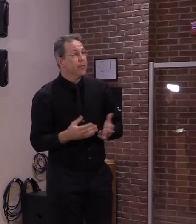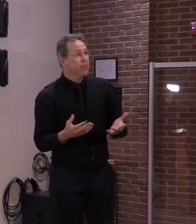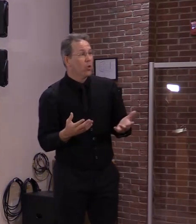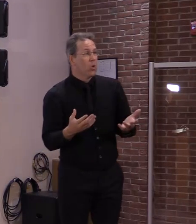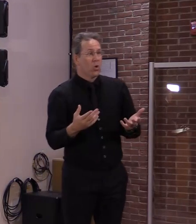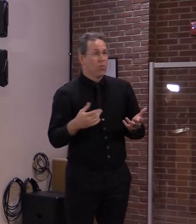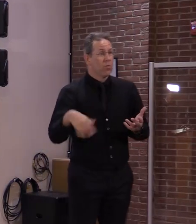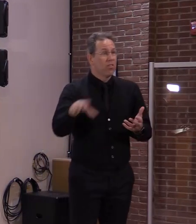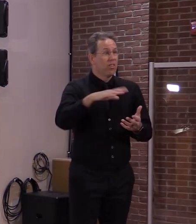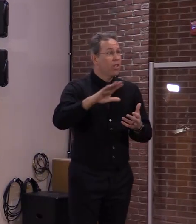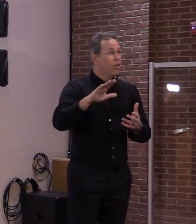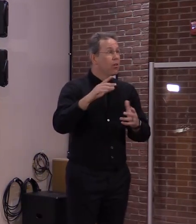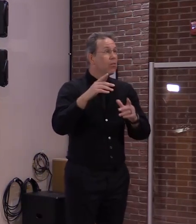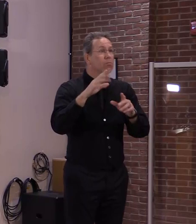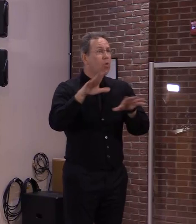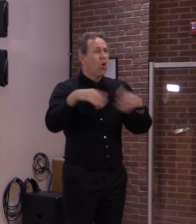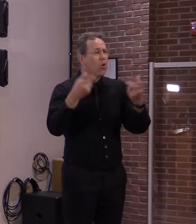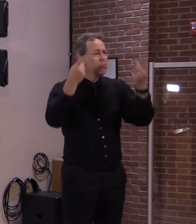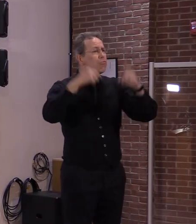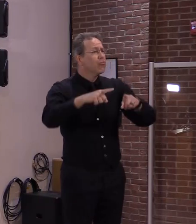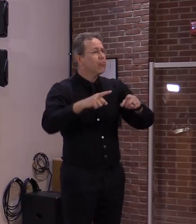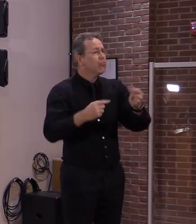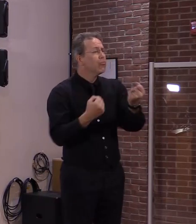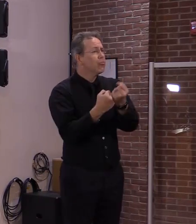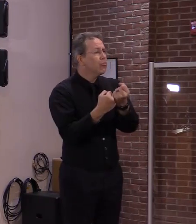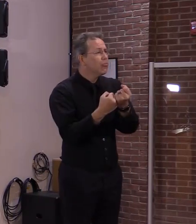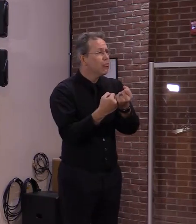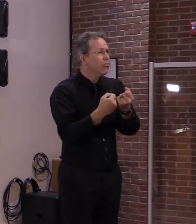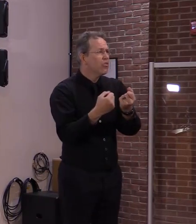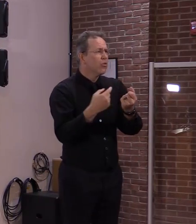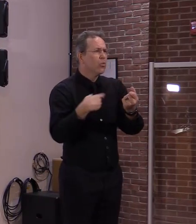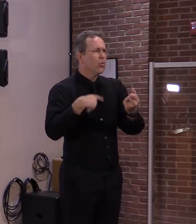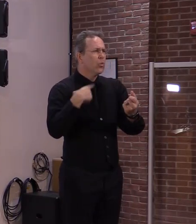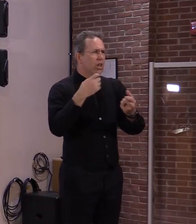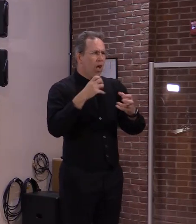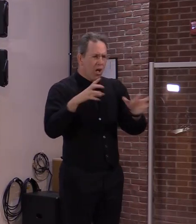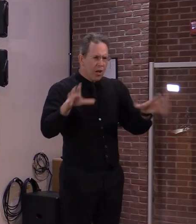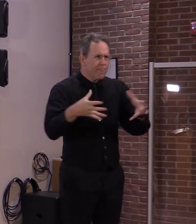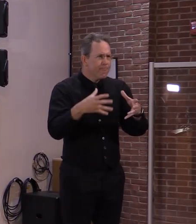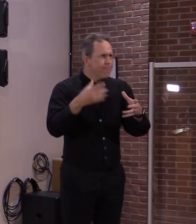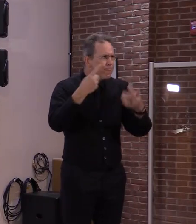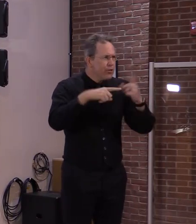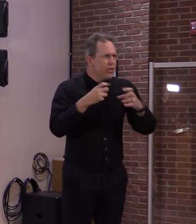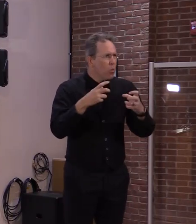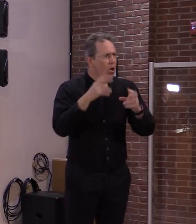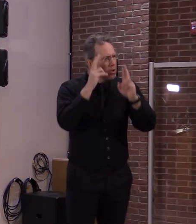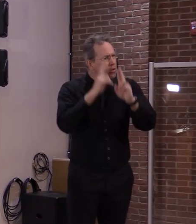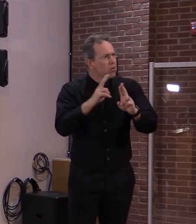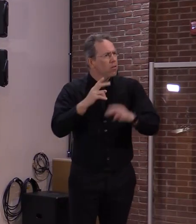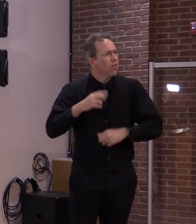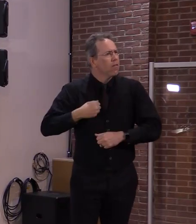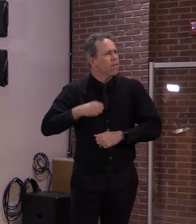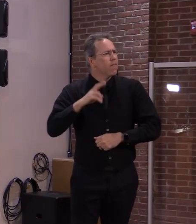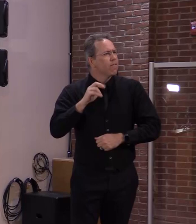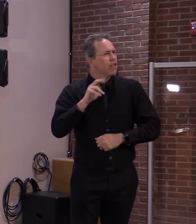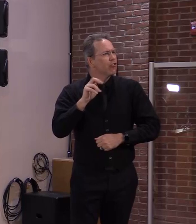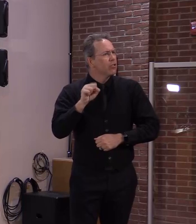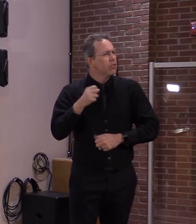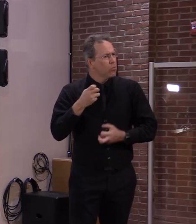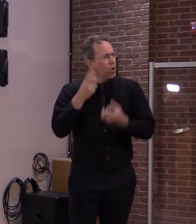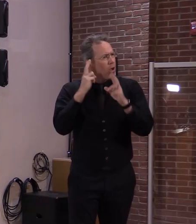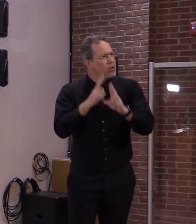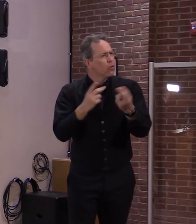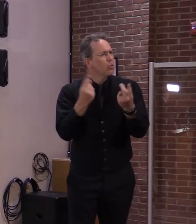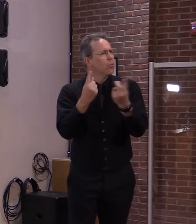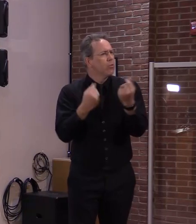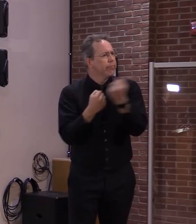a common interest and a common appreciation for veterans. So it was just the combination of the staff getting together